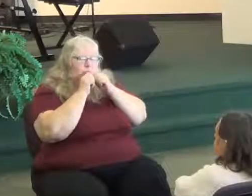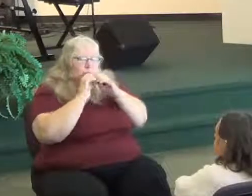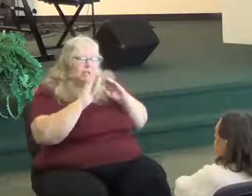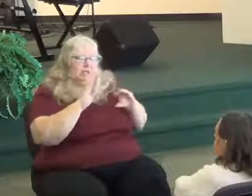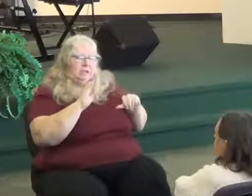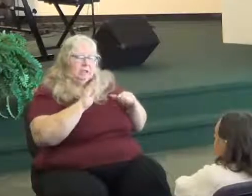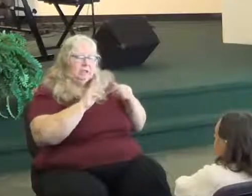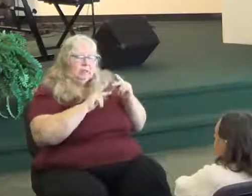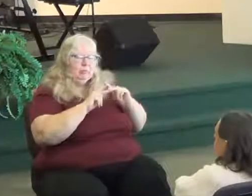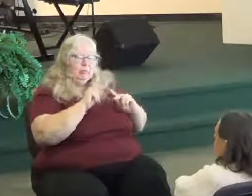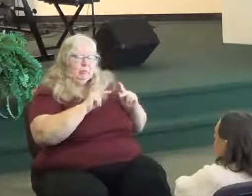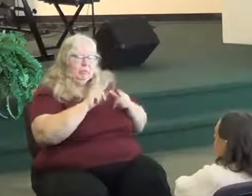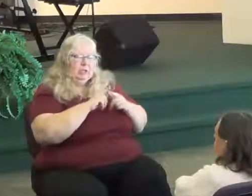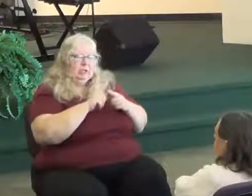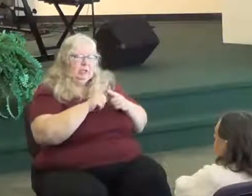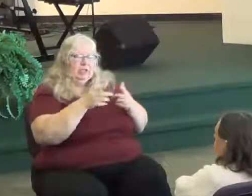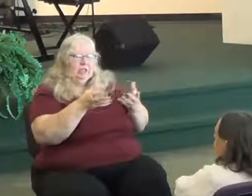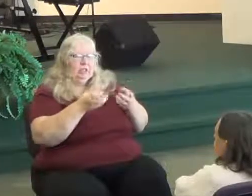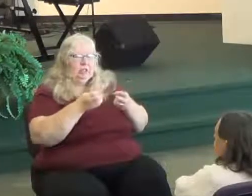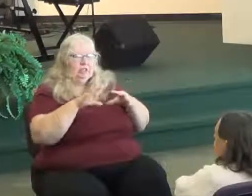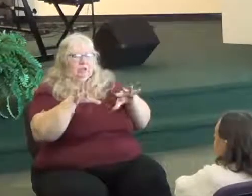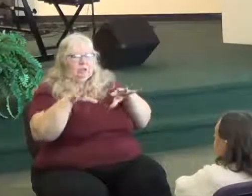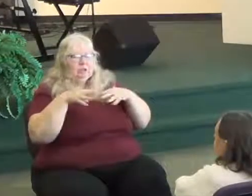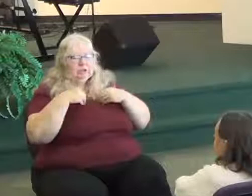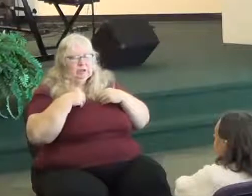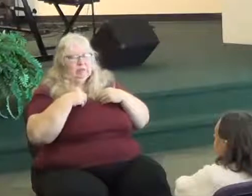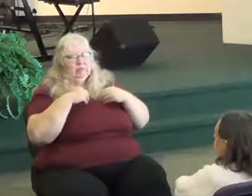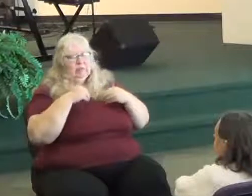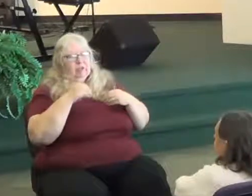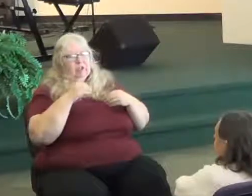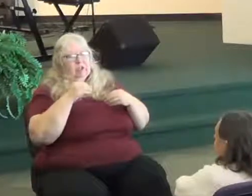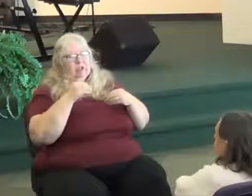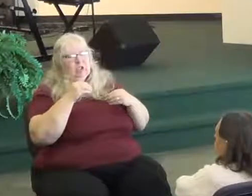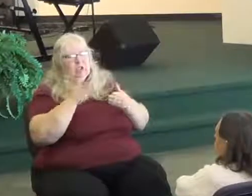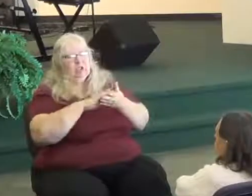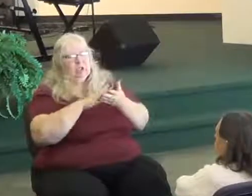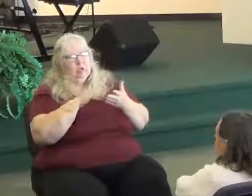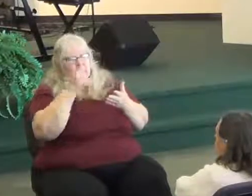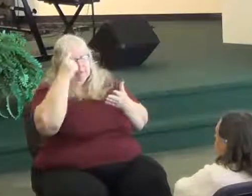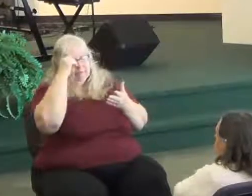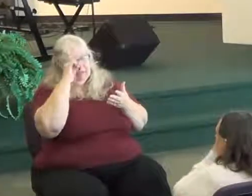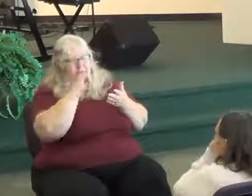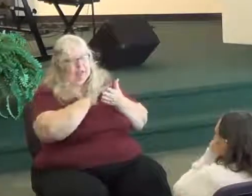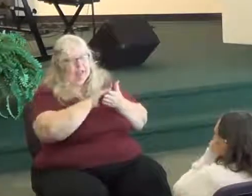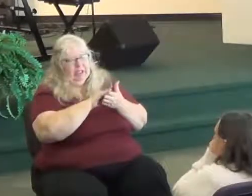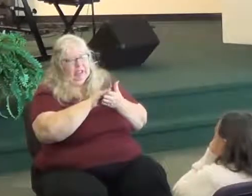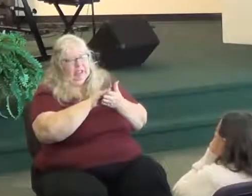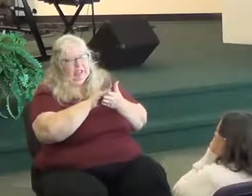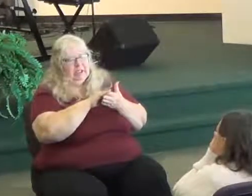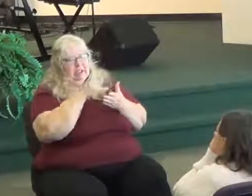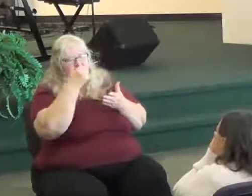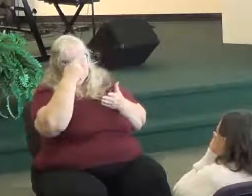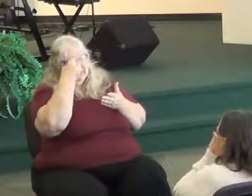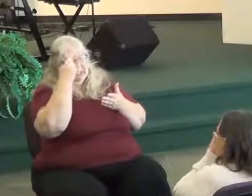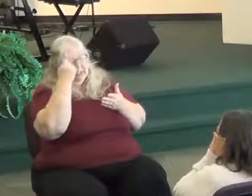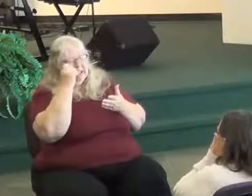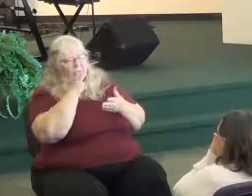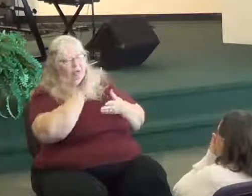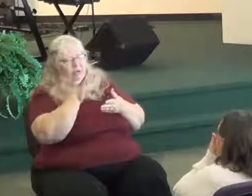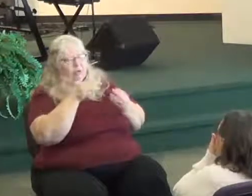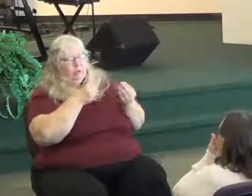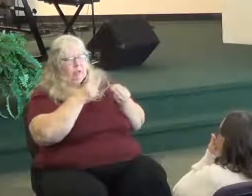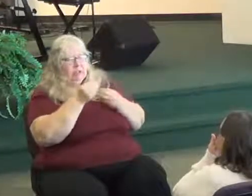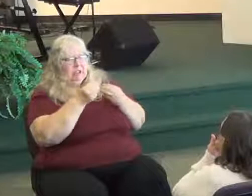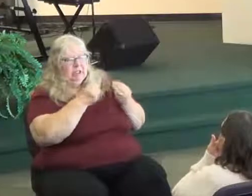He wants the glory for it. As a result of your ministry, they will give glory to God for you,